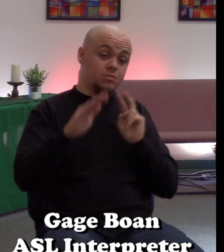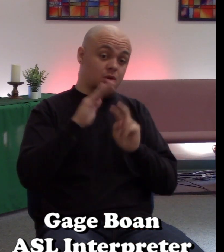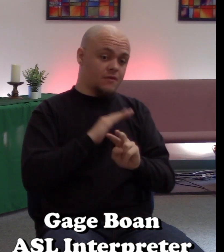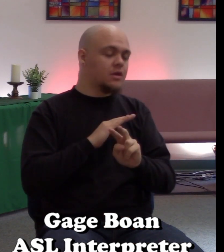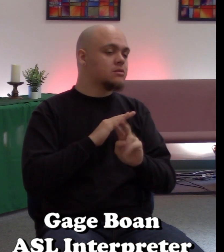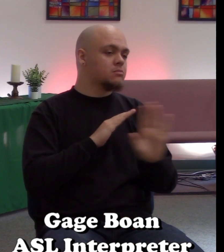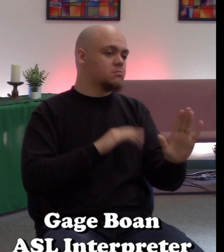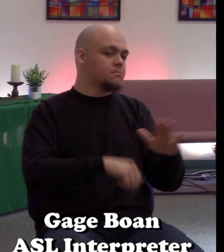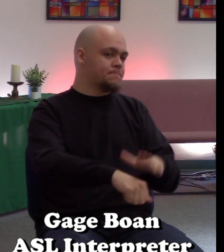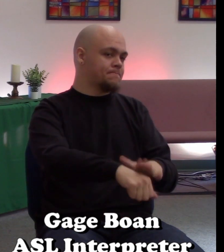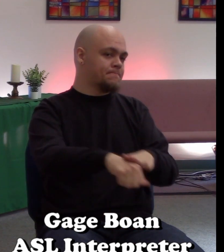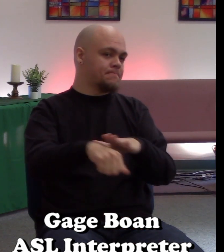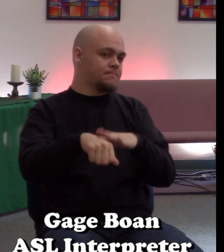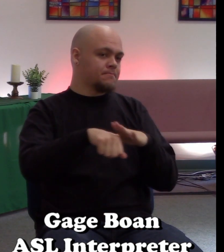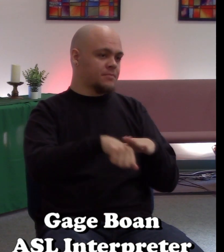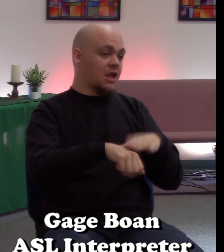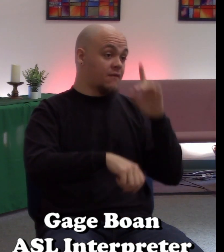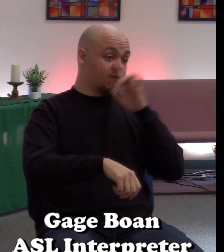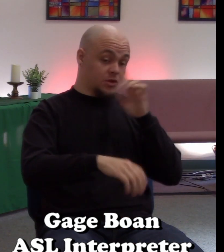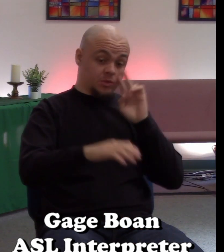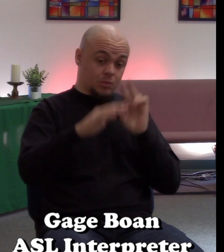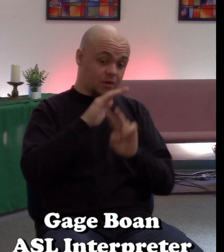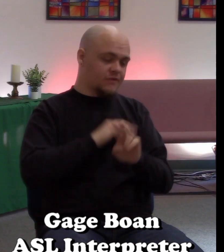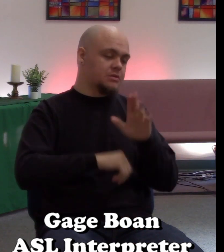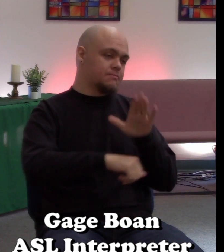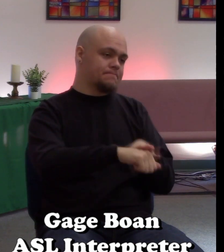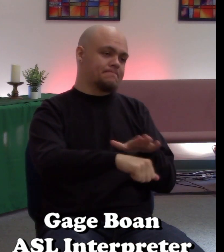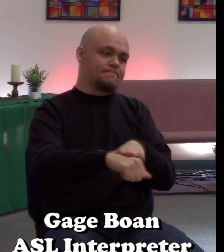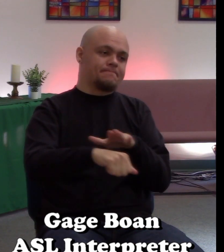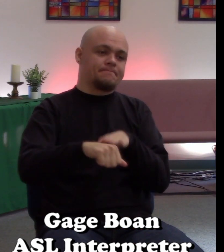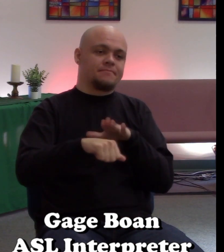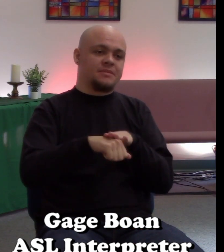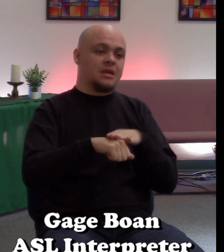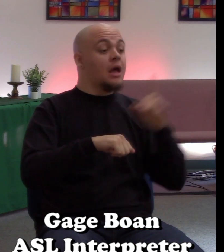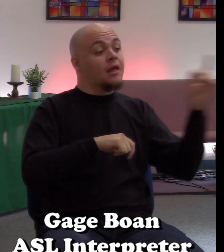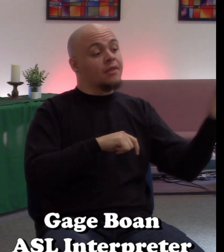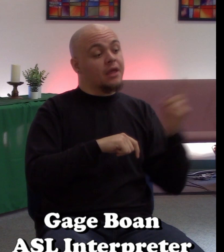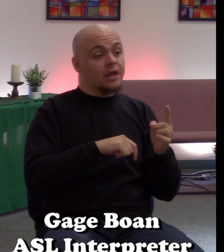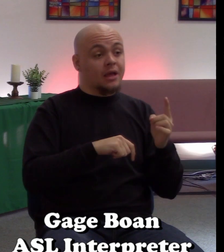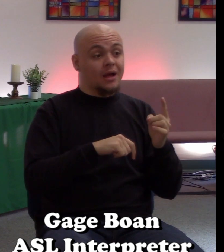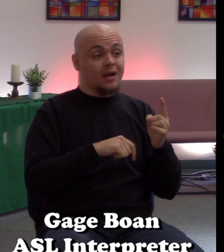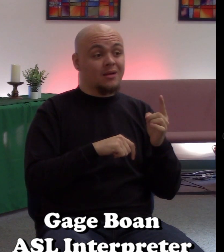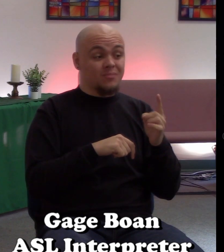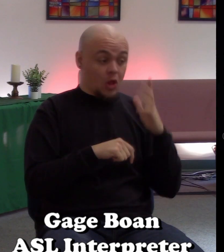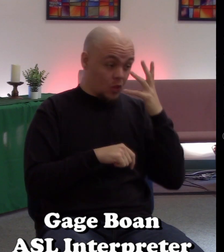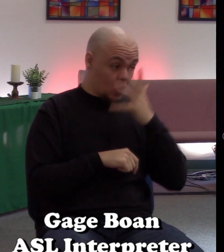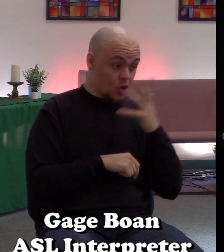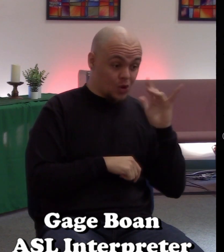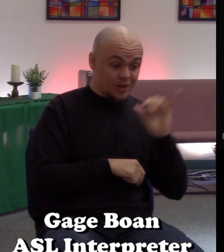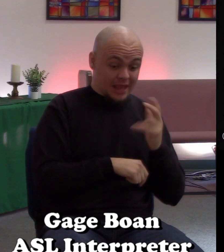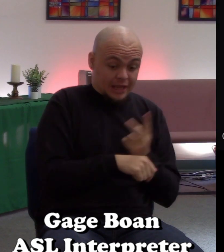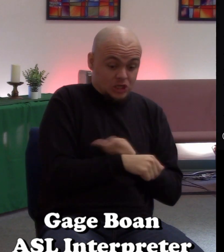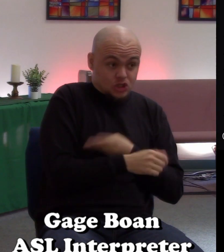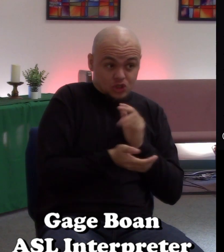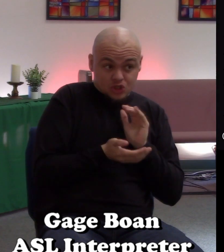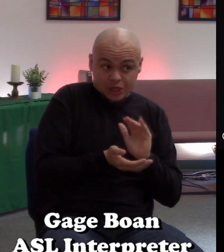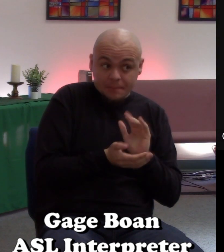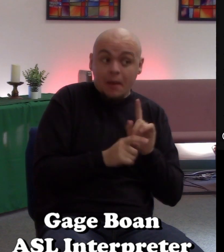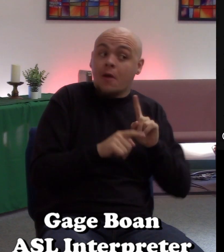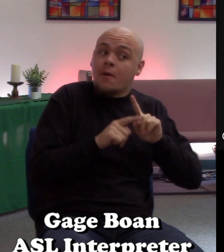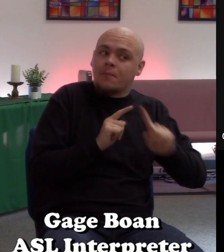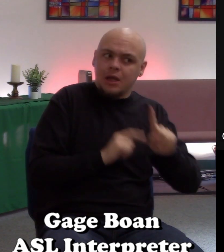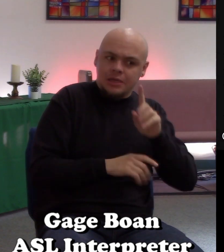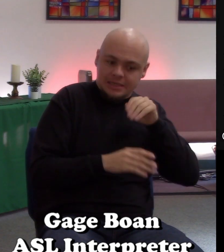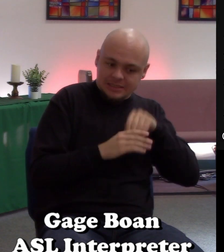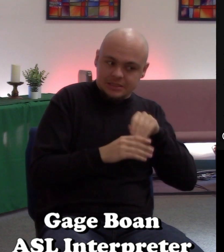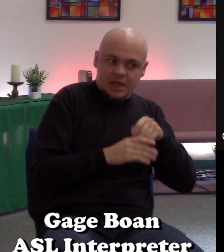Watch out for false prophets. Watch out for false prophets. They come to you in sheep's